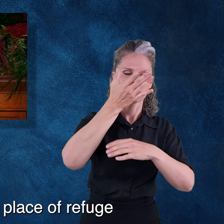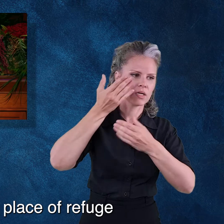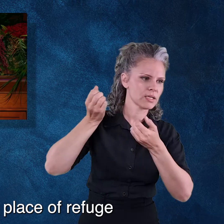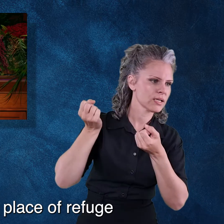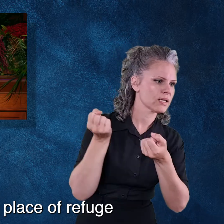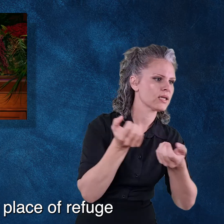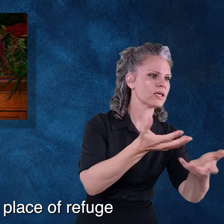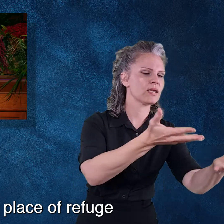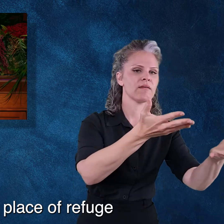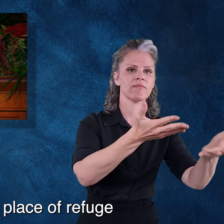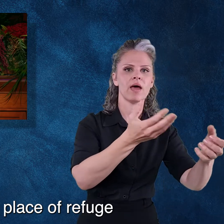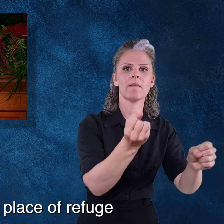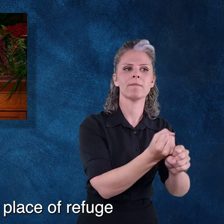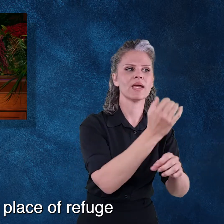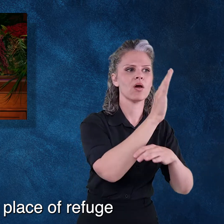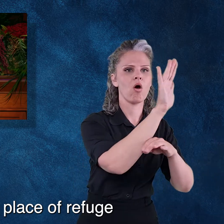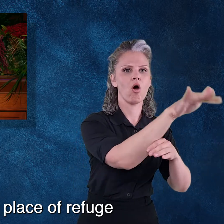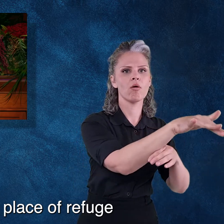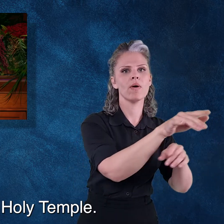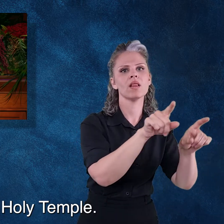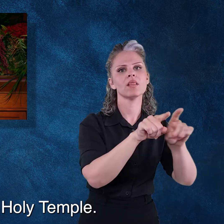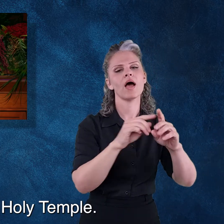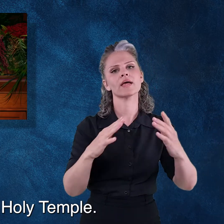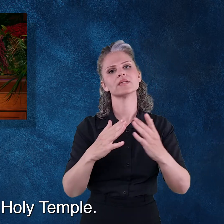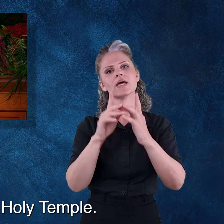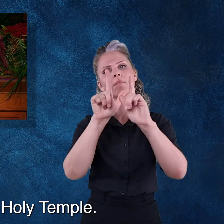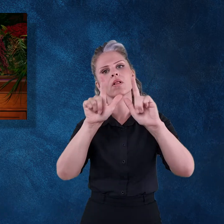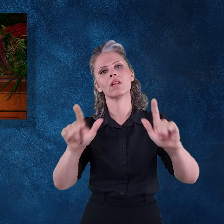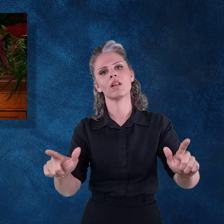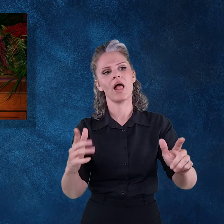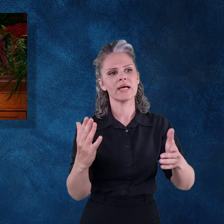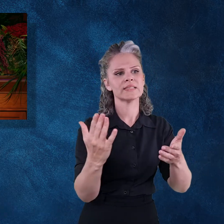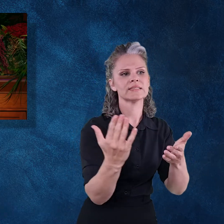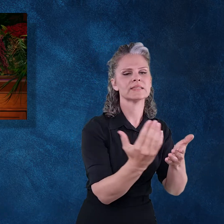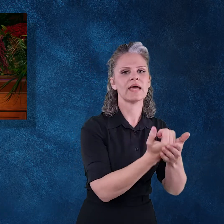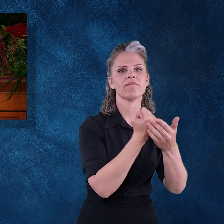sacred a place of refuge as the Holy Temple.